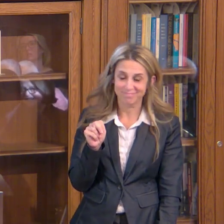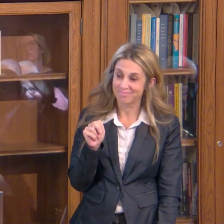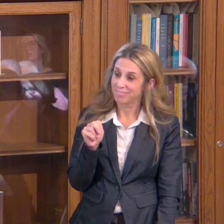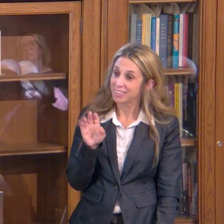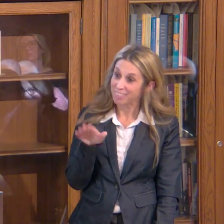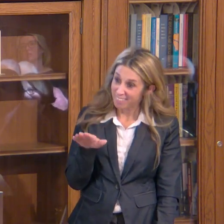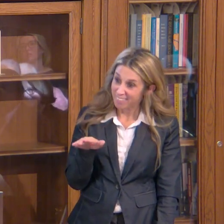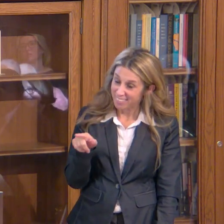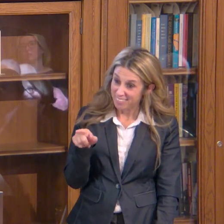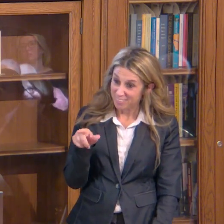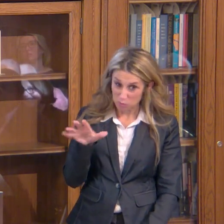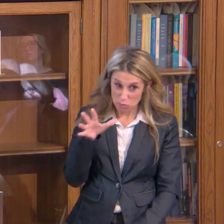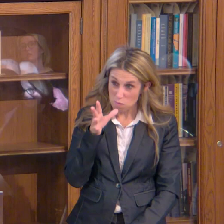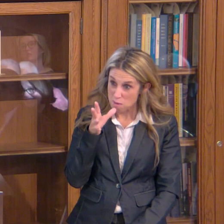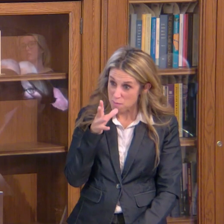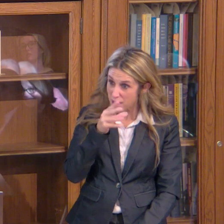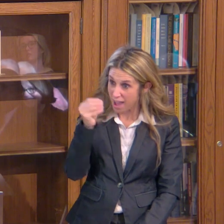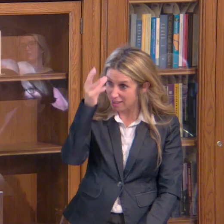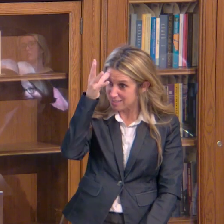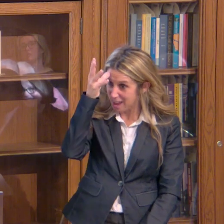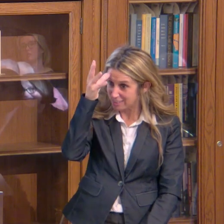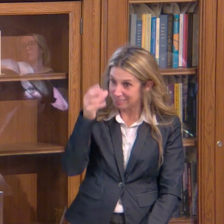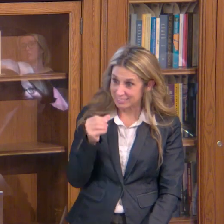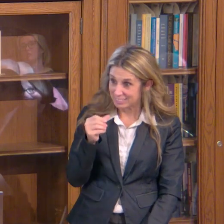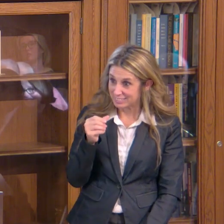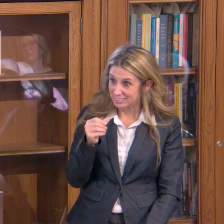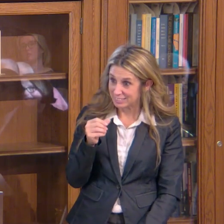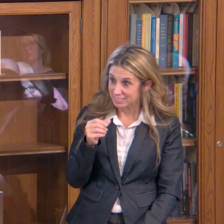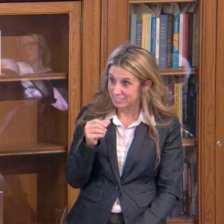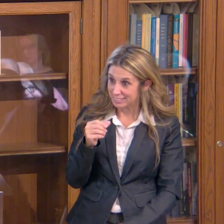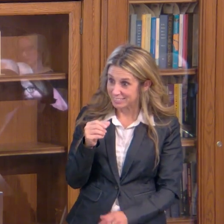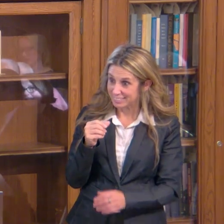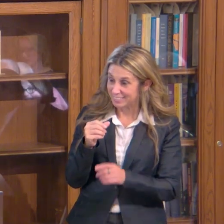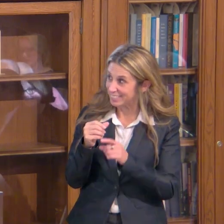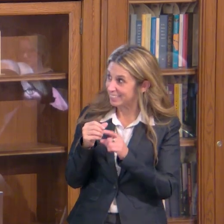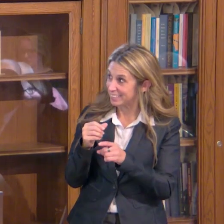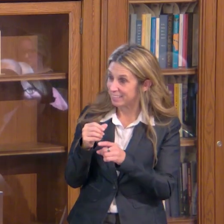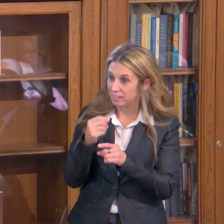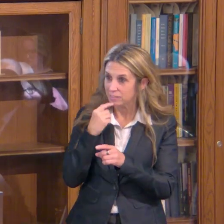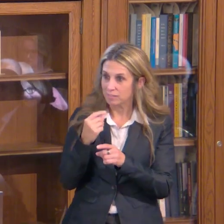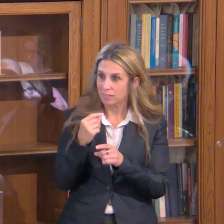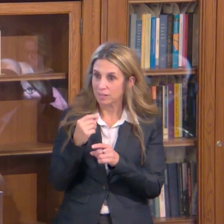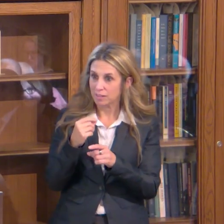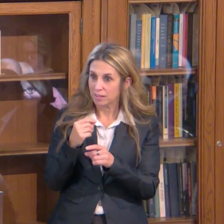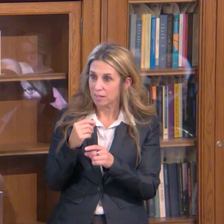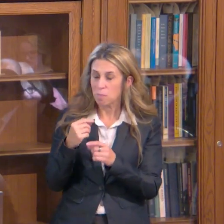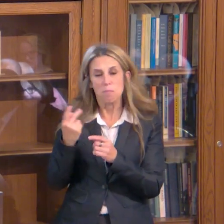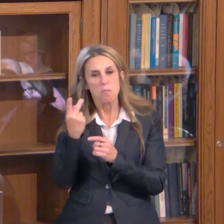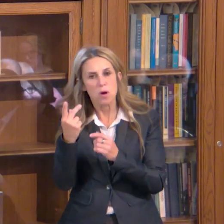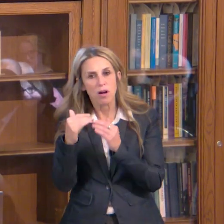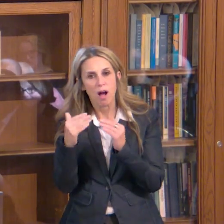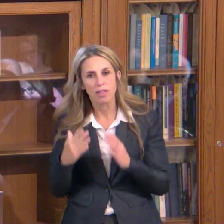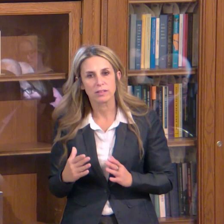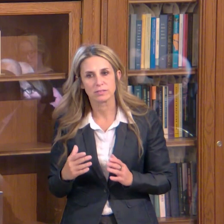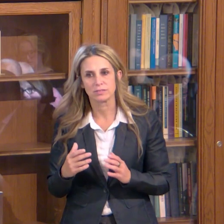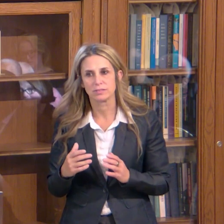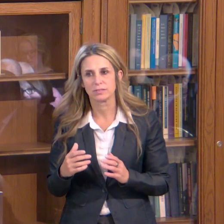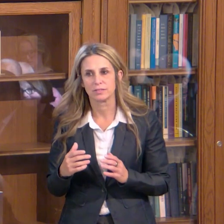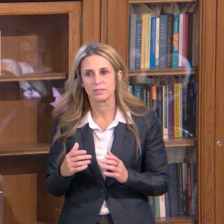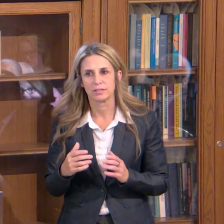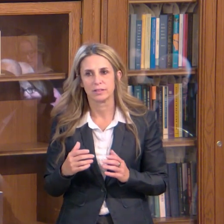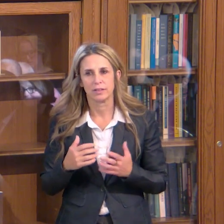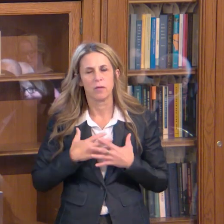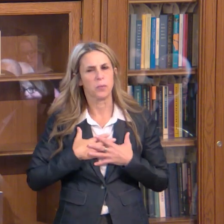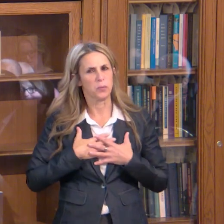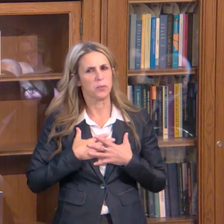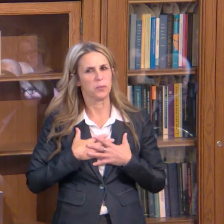I said with your mama and daddy and that's all I got out he said no but we're colleagues and I said I can feel